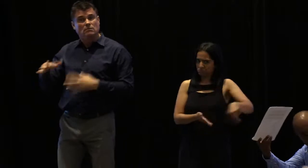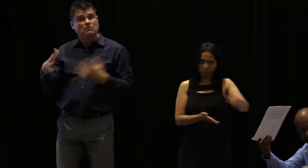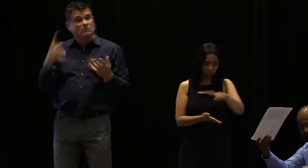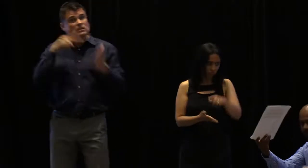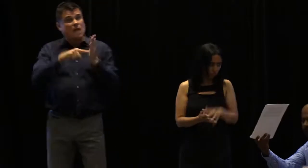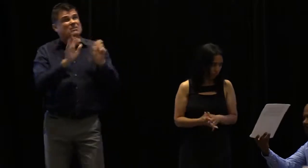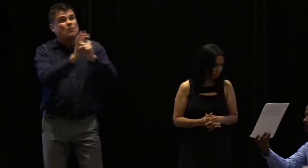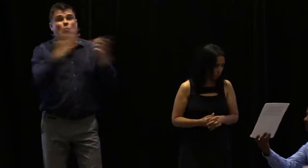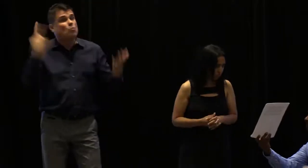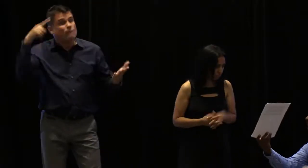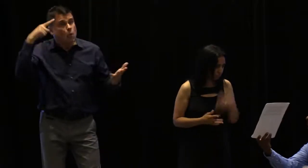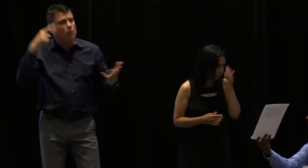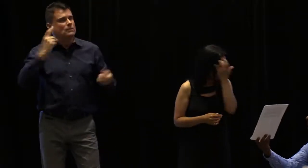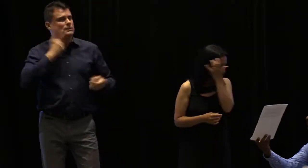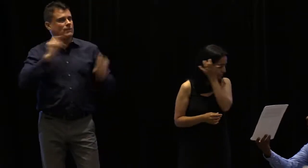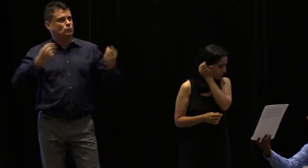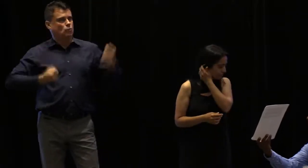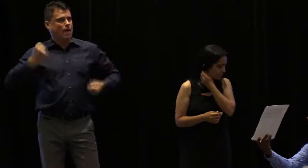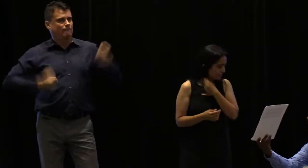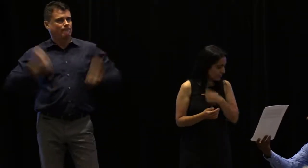to drive.